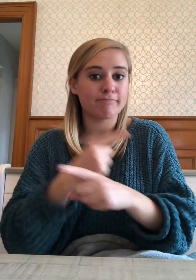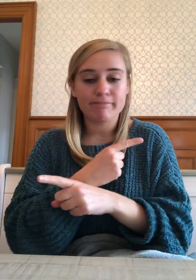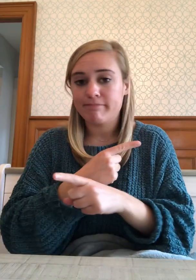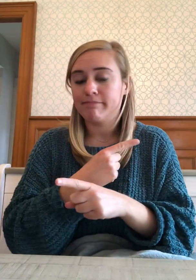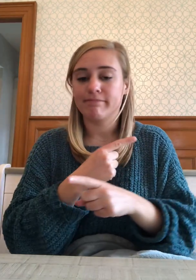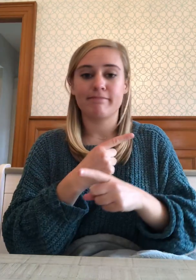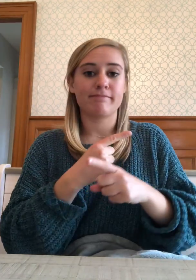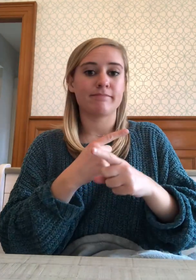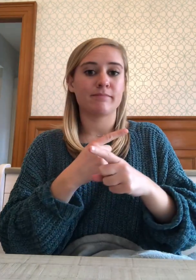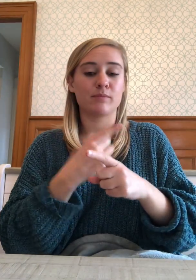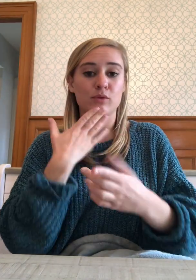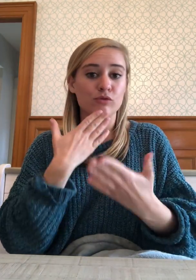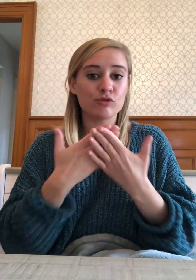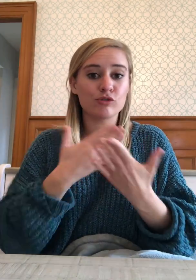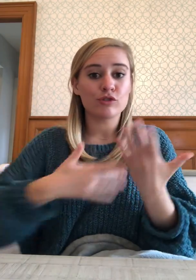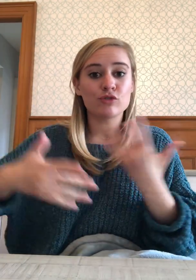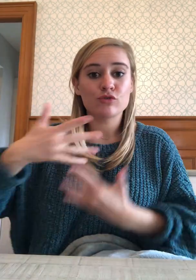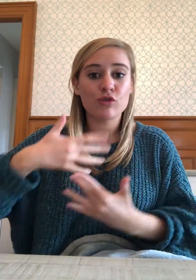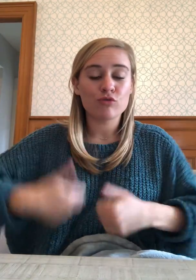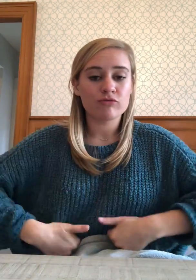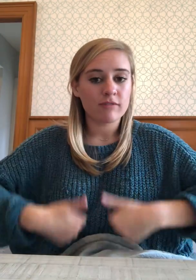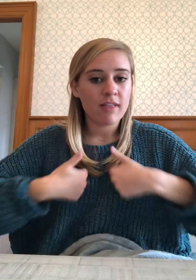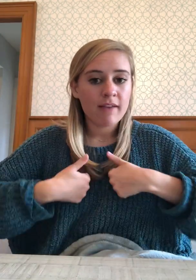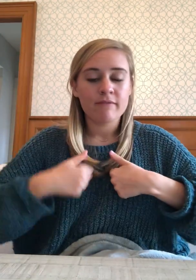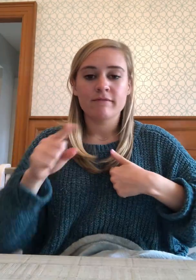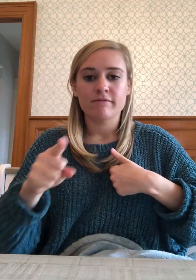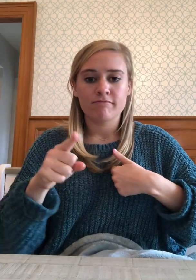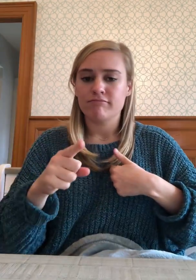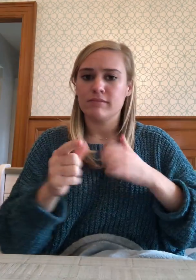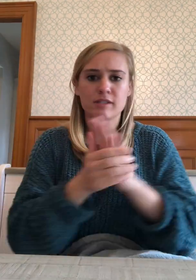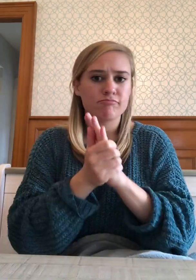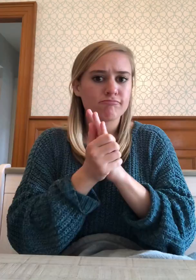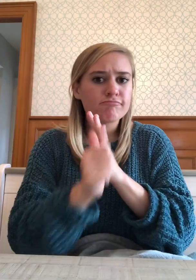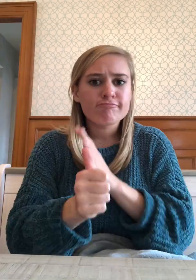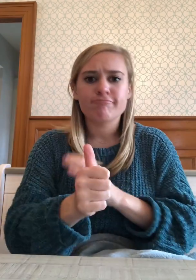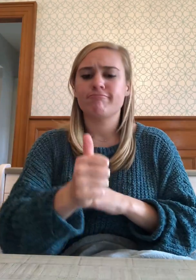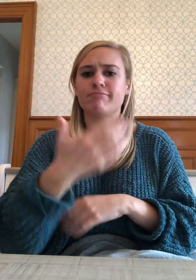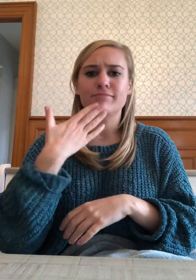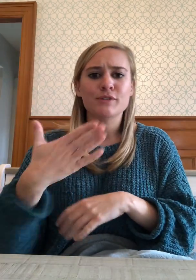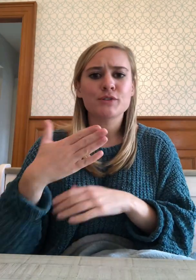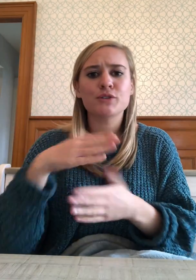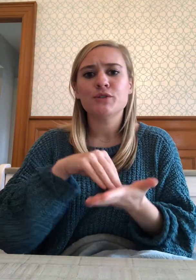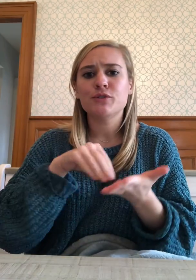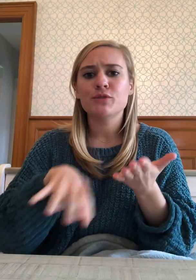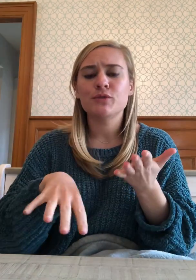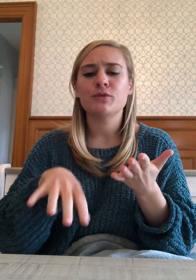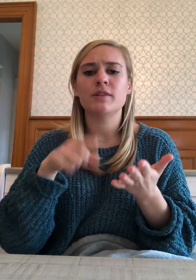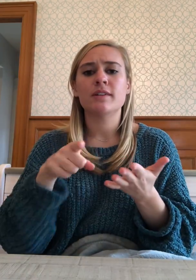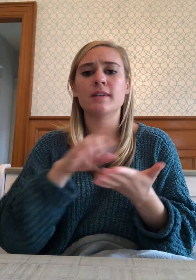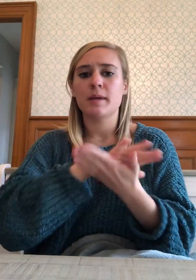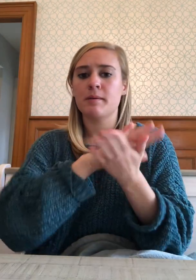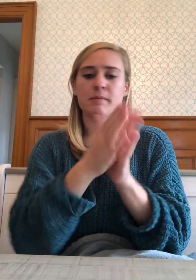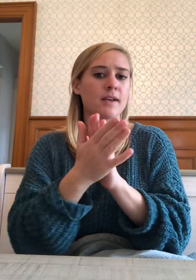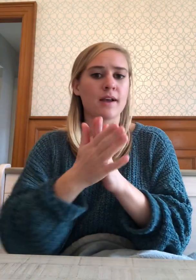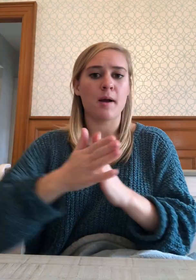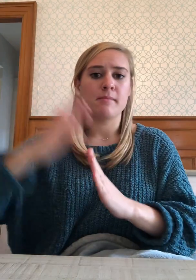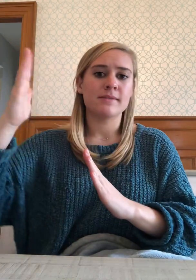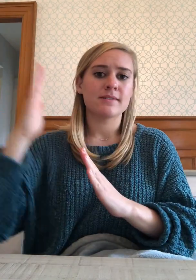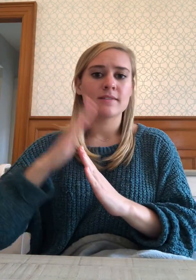social life, and he's a really good student. He ended up being valedictorian of his high school